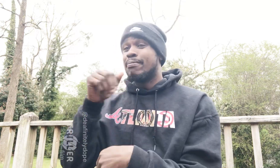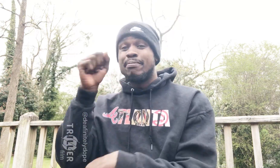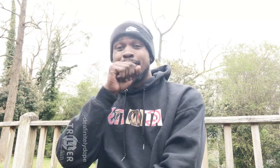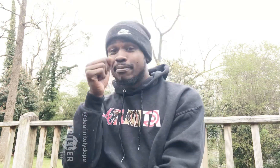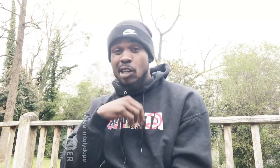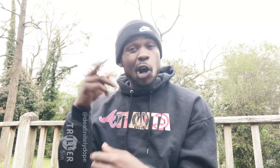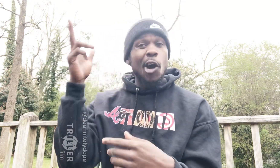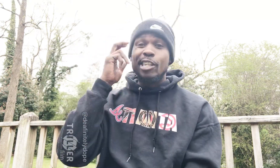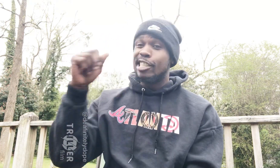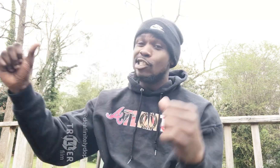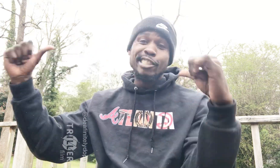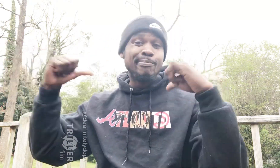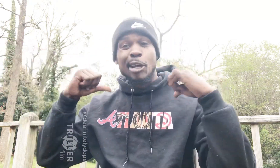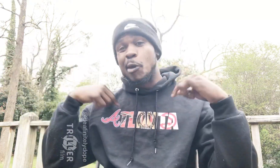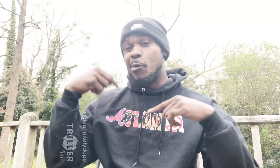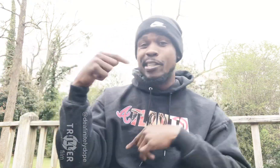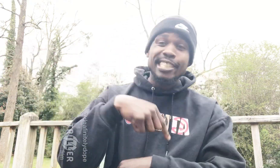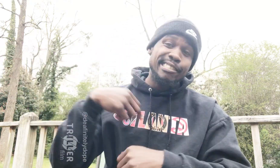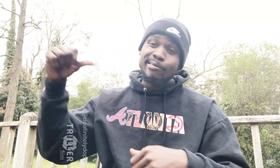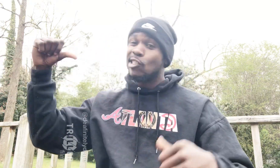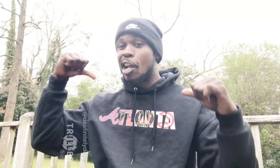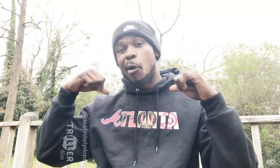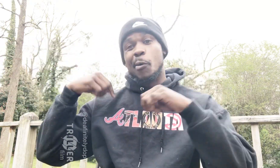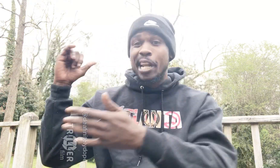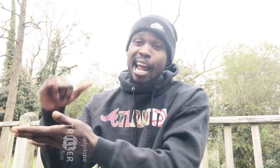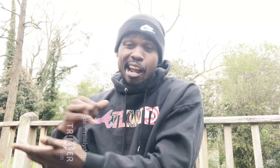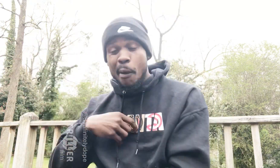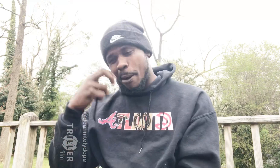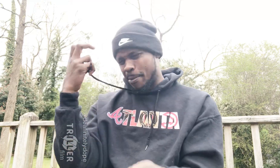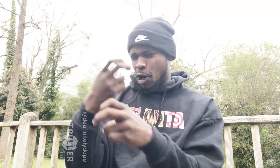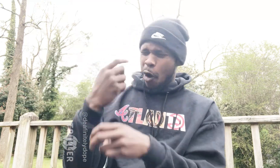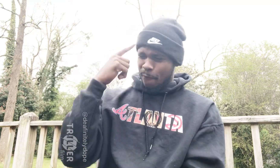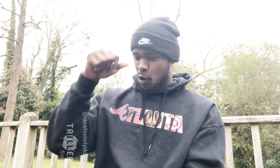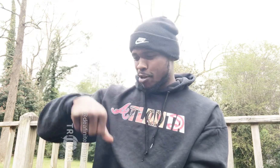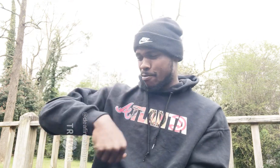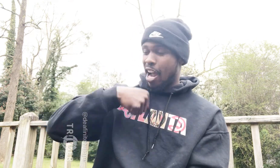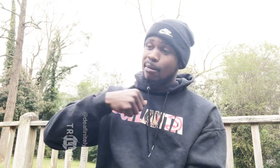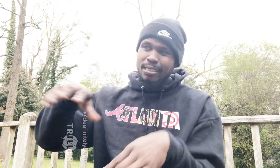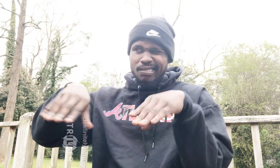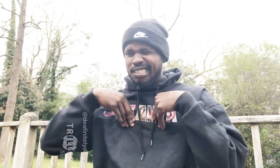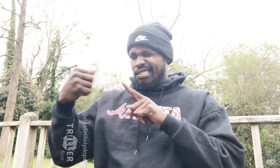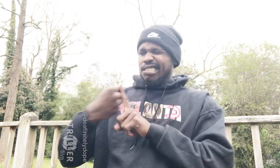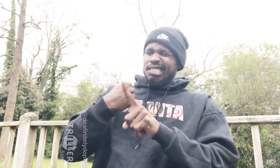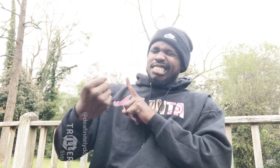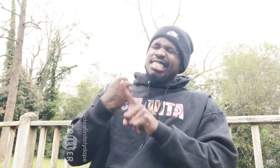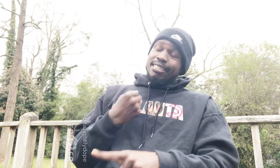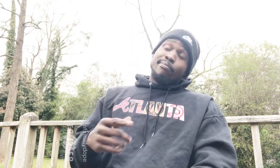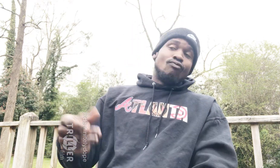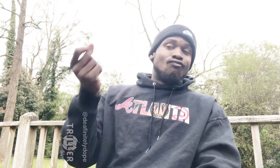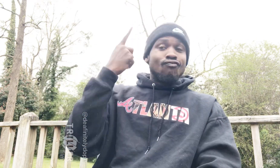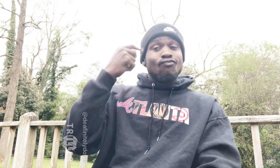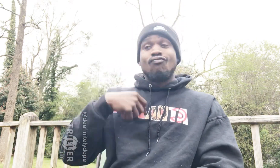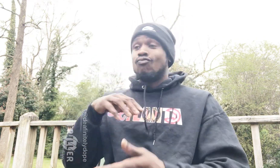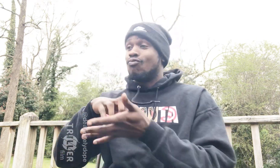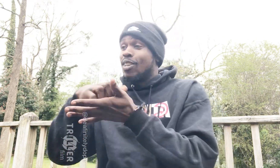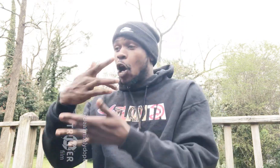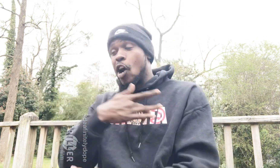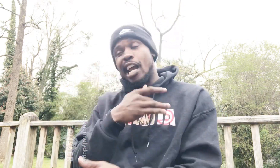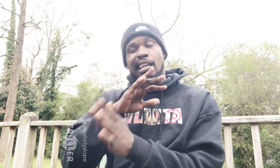rap. All you hear is J. Cole this and J. Cole that. It must be hard for your pride just to take all that. I know your weak heart, gotta break